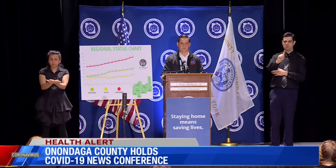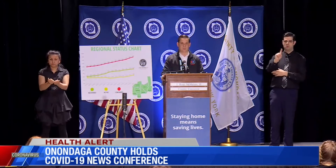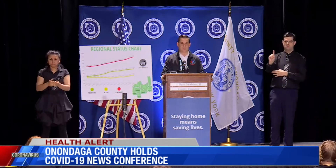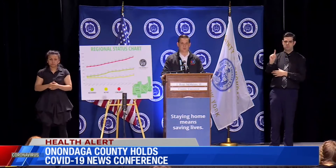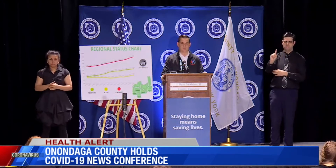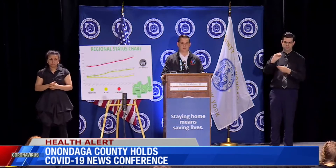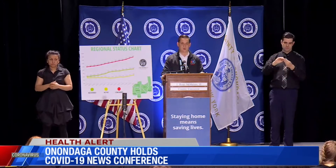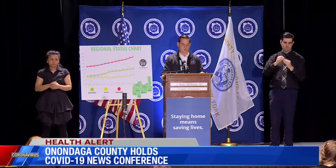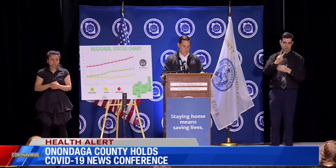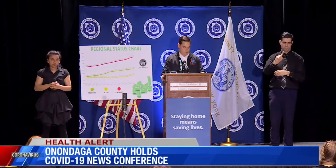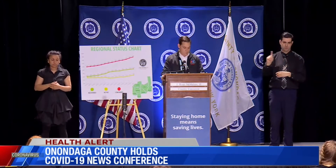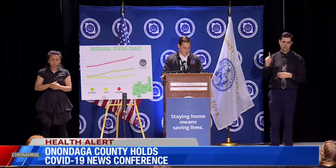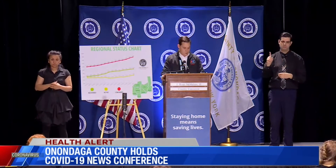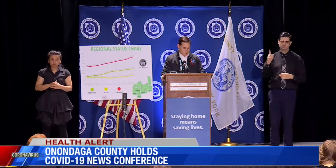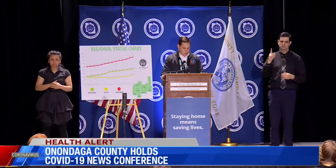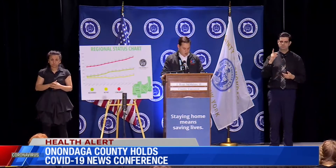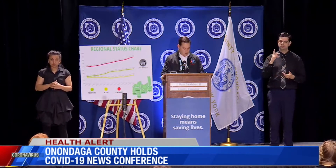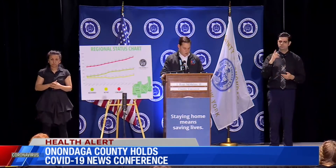help. That's what it's there for.